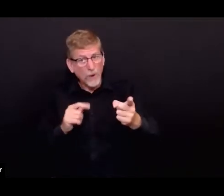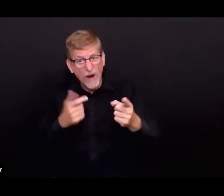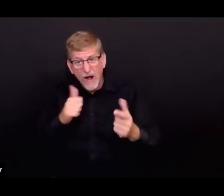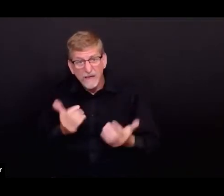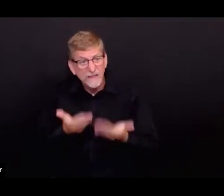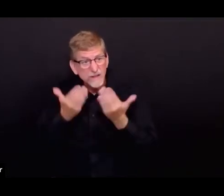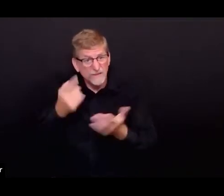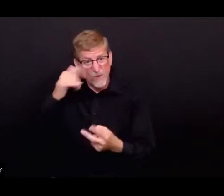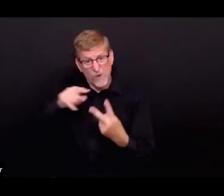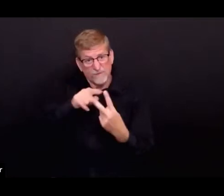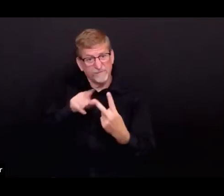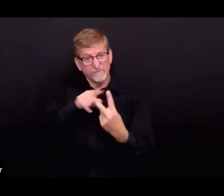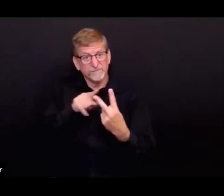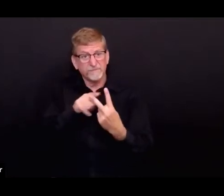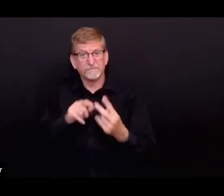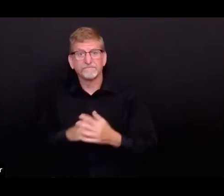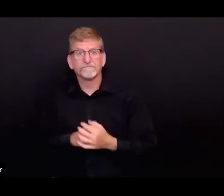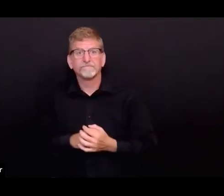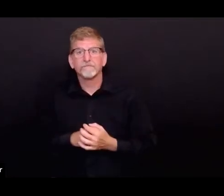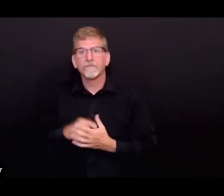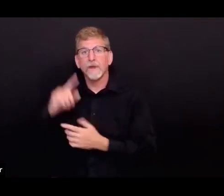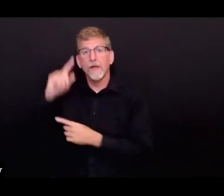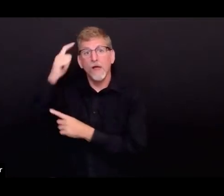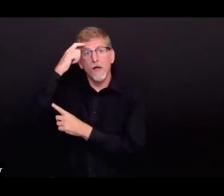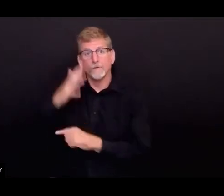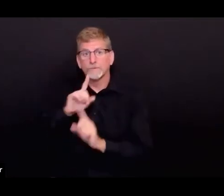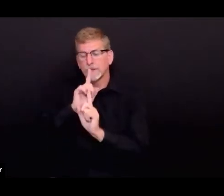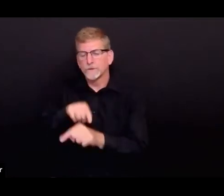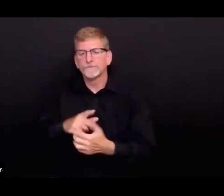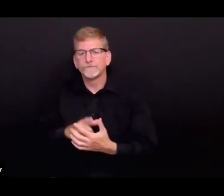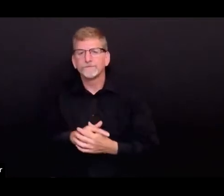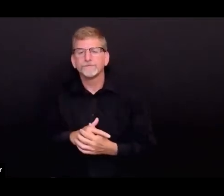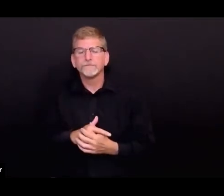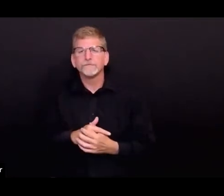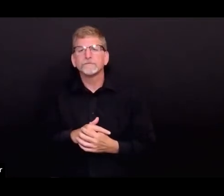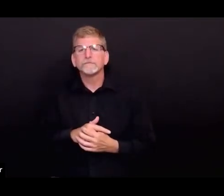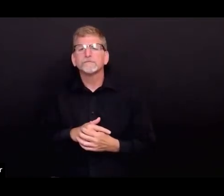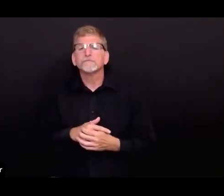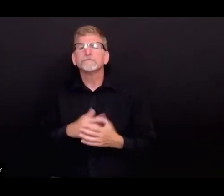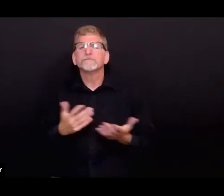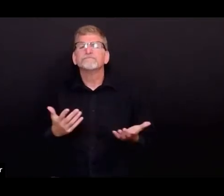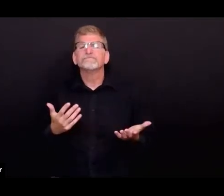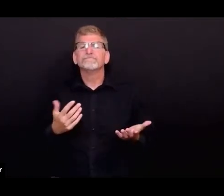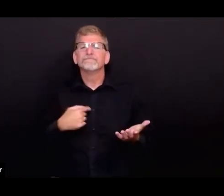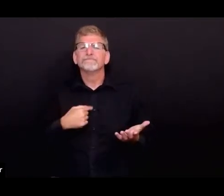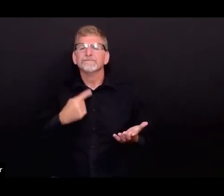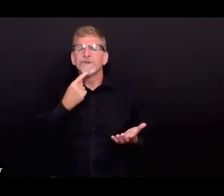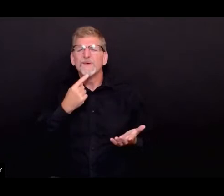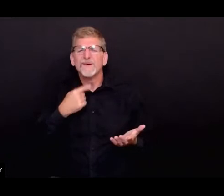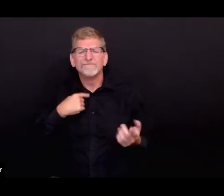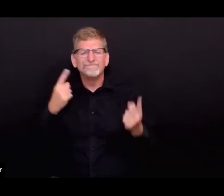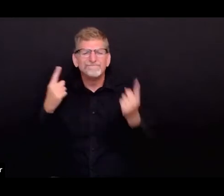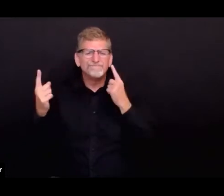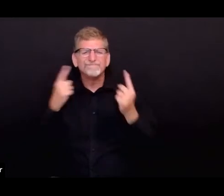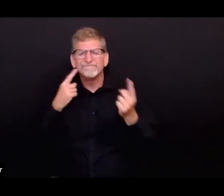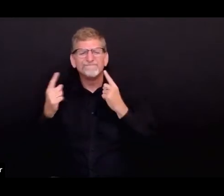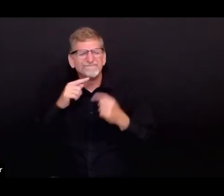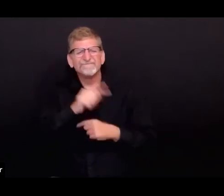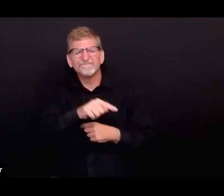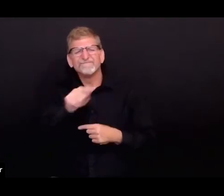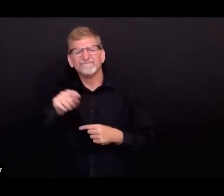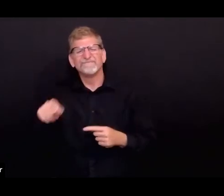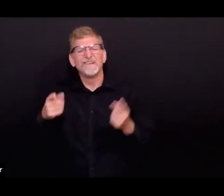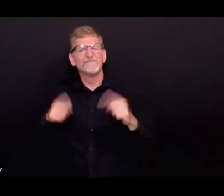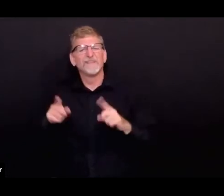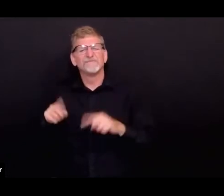Well, no. And I'm just disappointed to hear that, Chris. Thank you I haven't seen the update yet. And I think too, unlike the